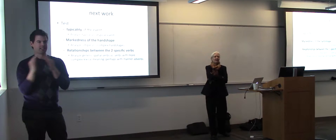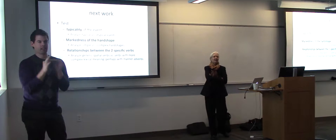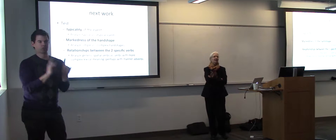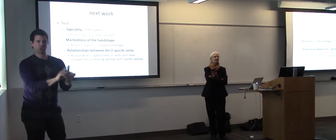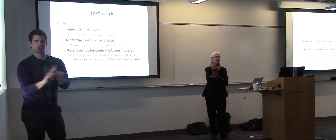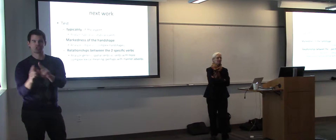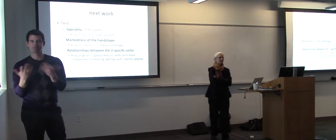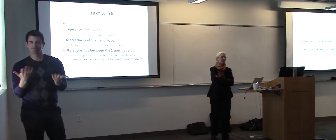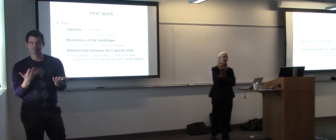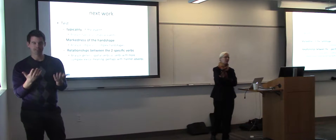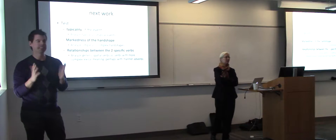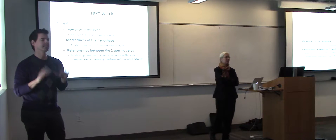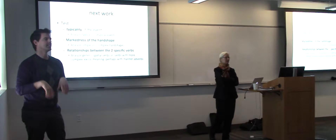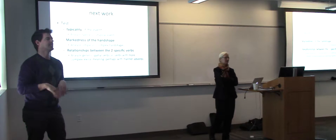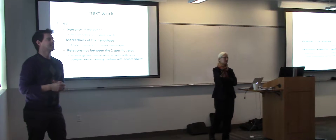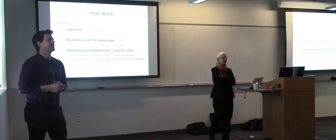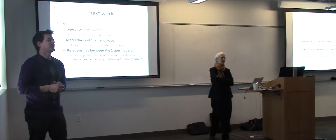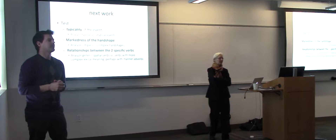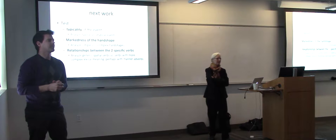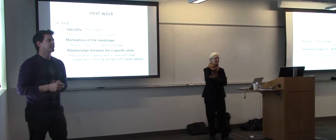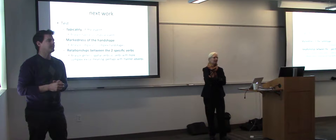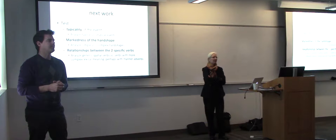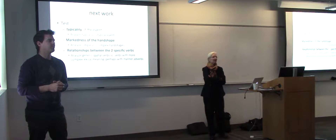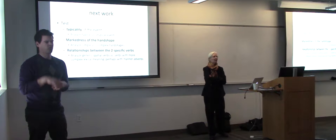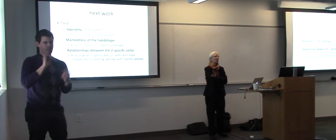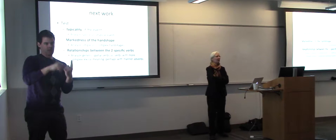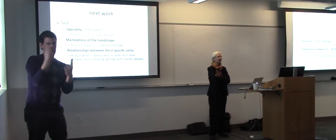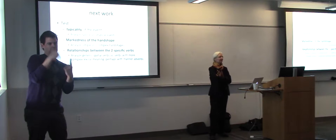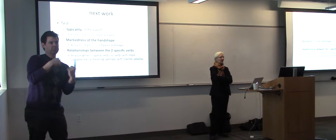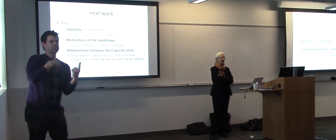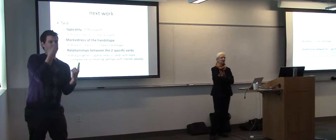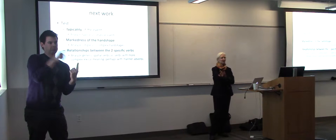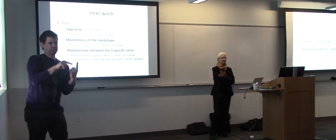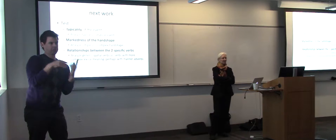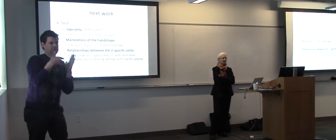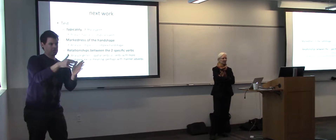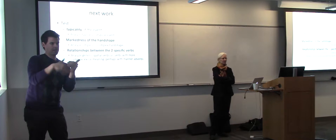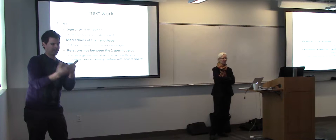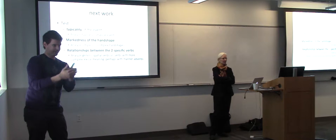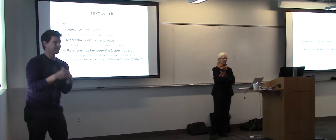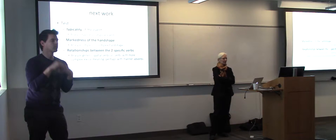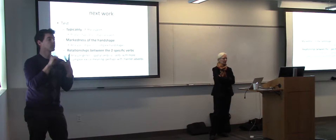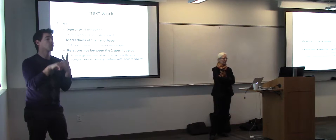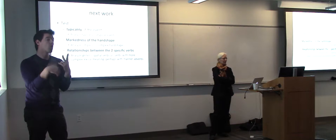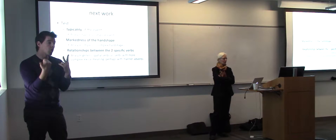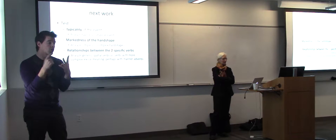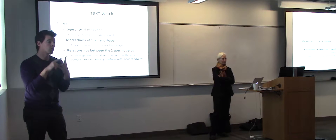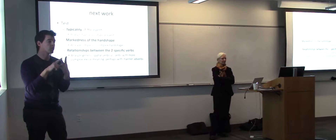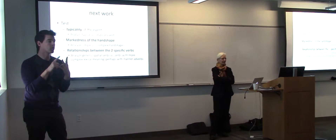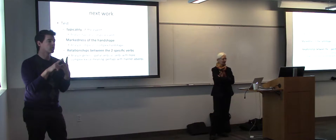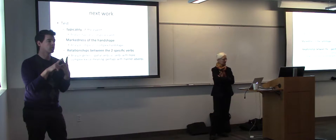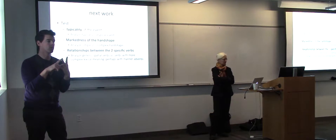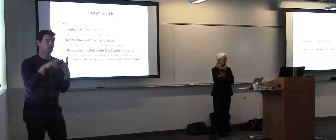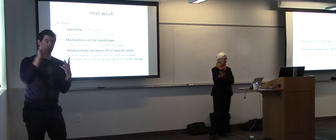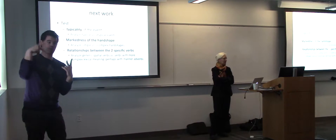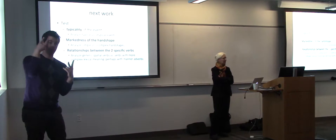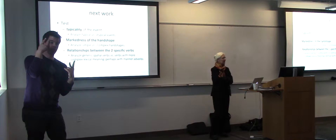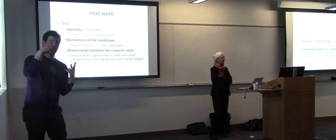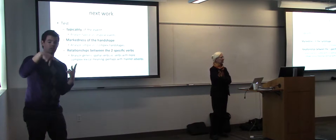The other thing that I'm curious about is whether phonology is a relevant